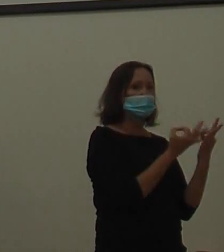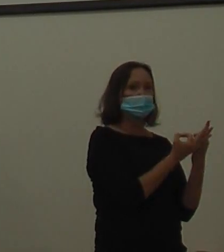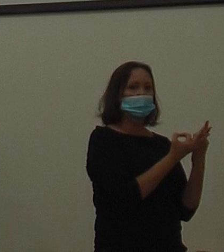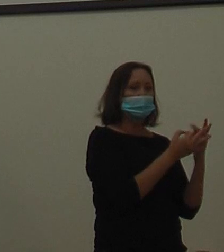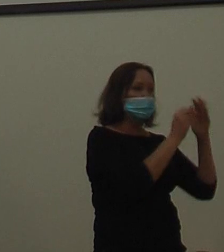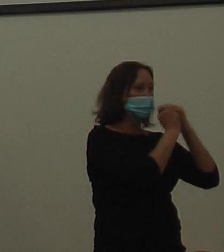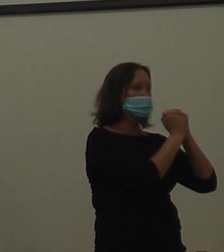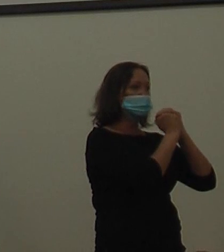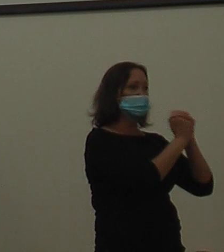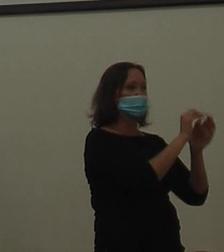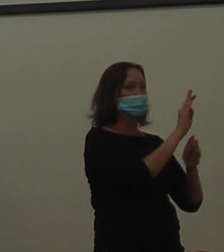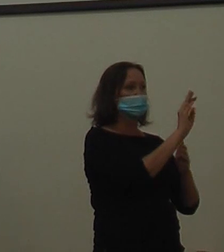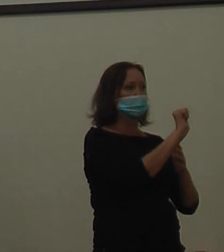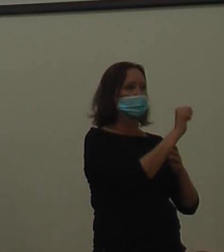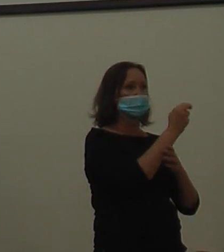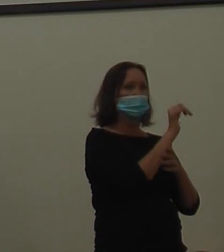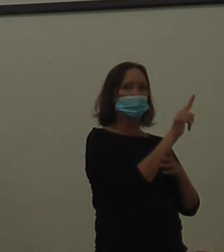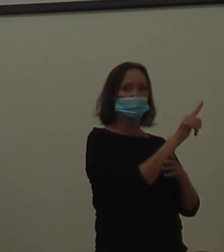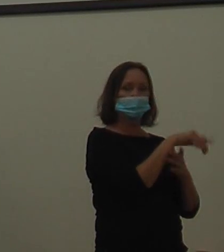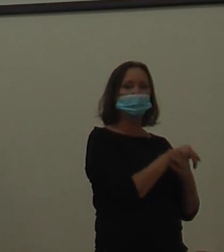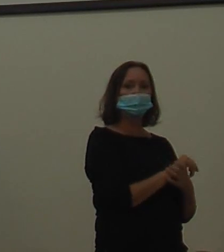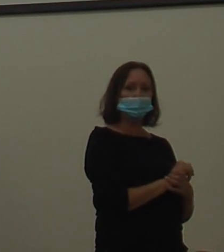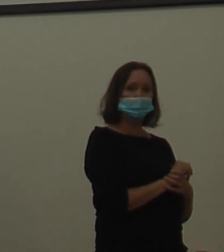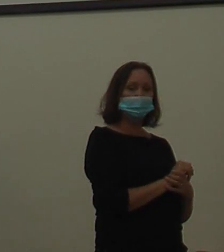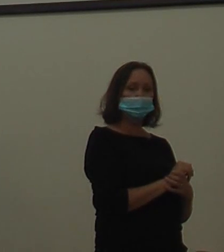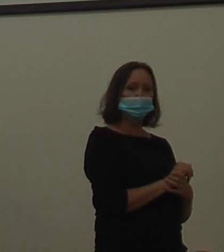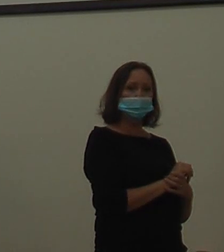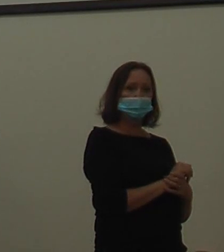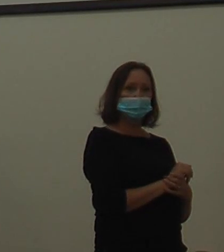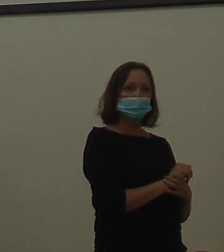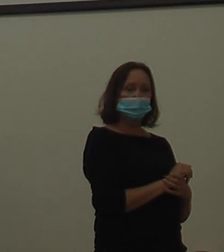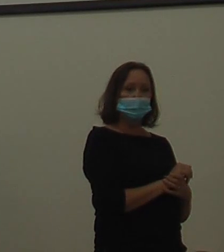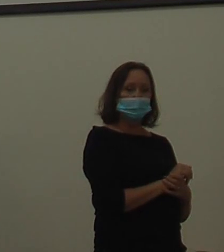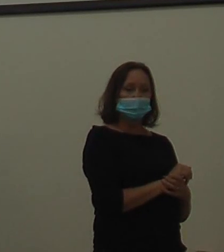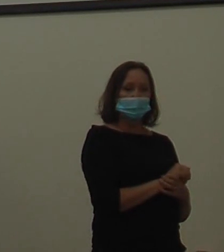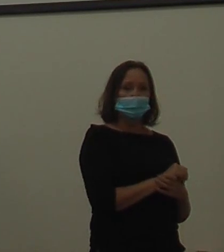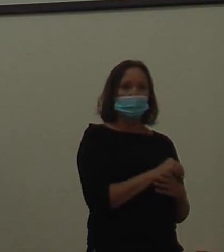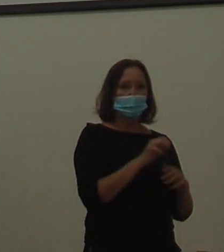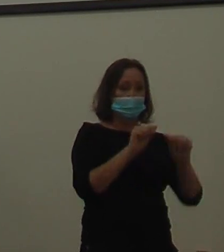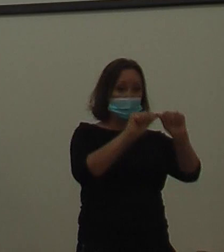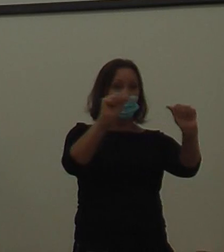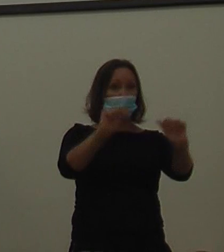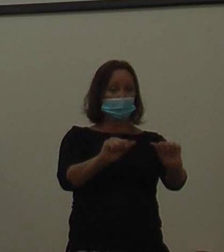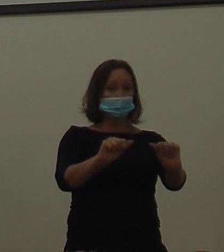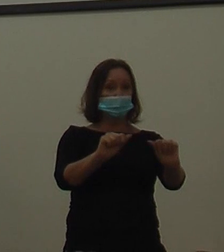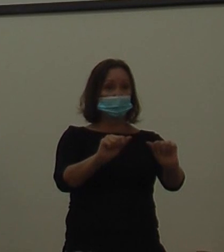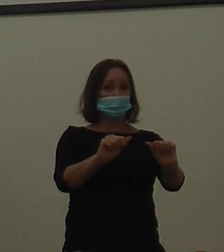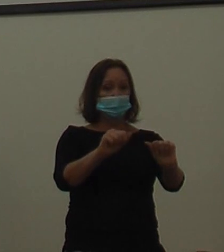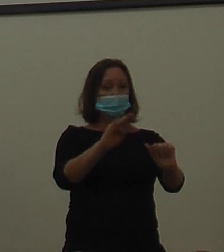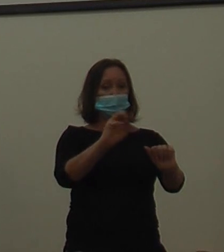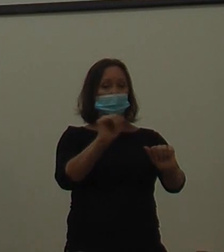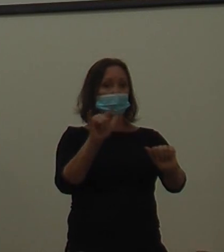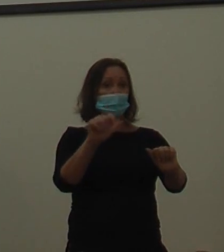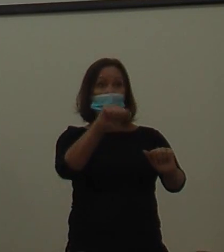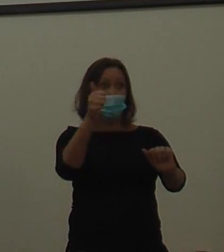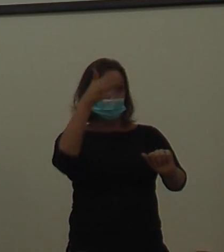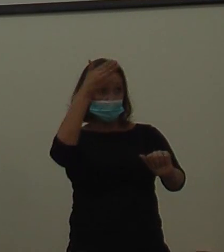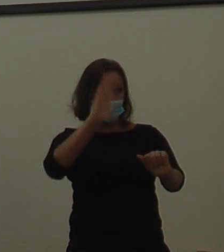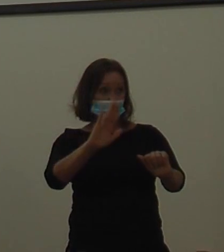was worshiping Baal. And he tears down the altars. He does what God tells him